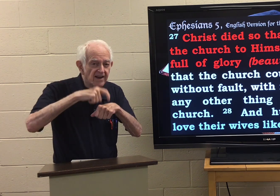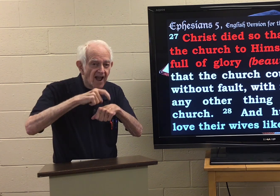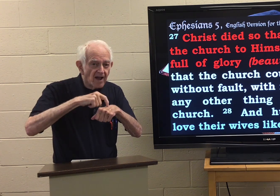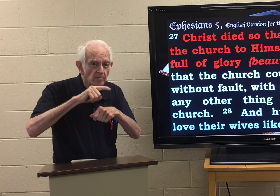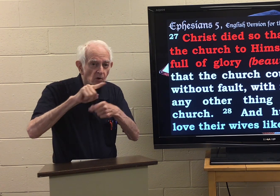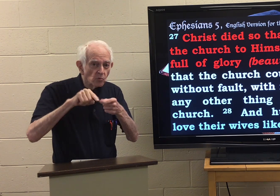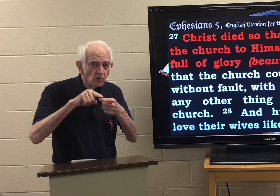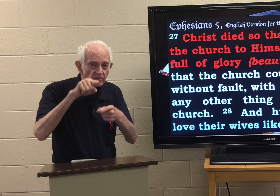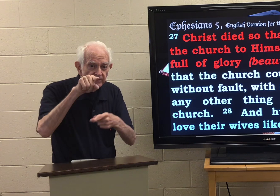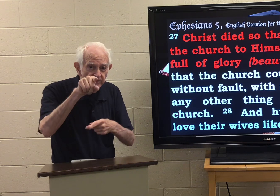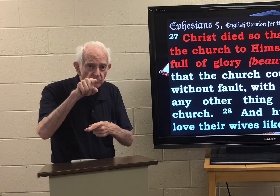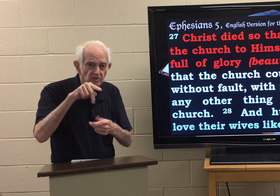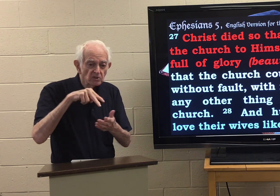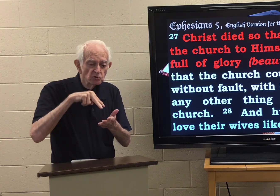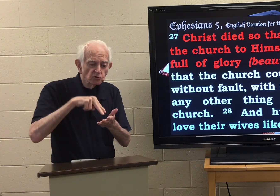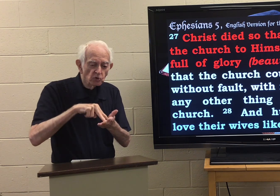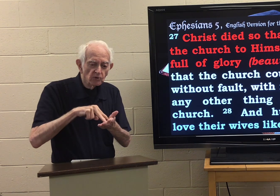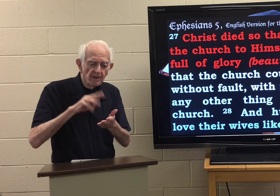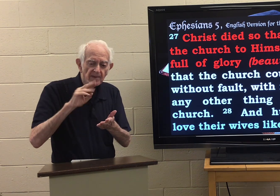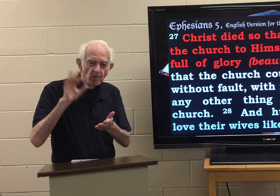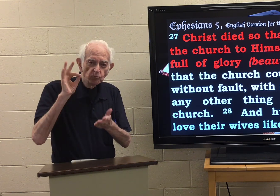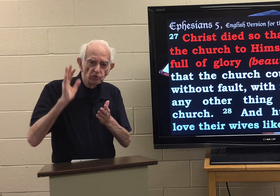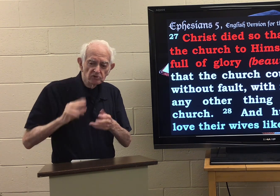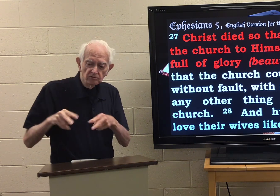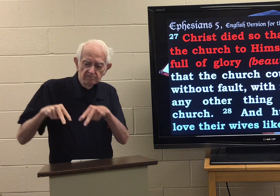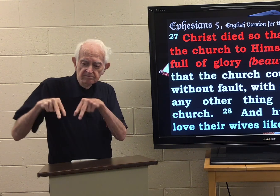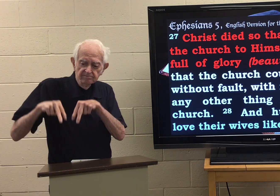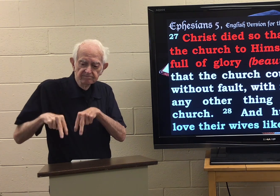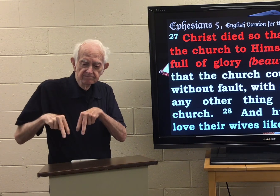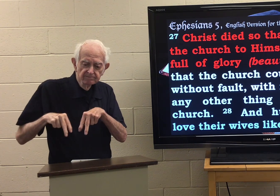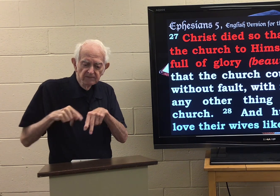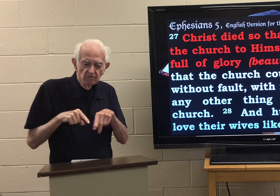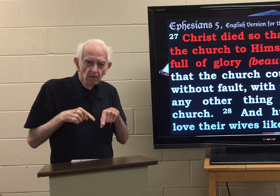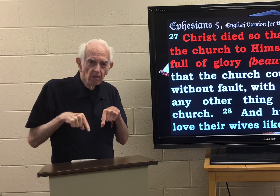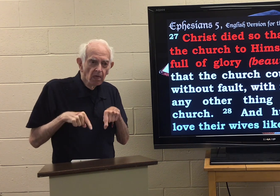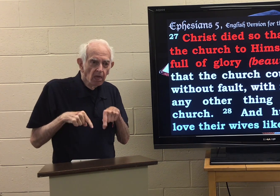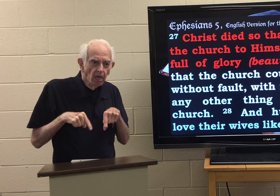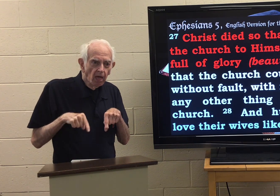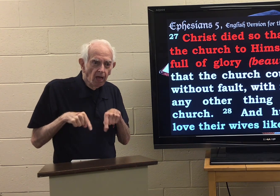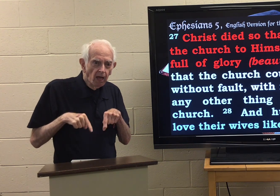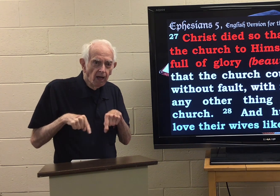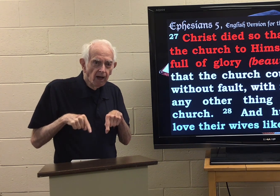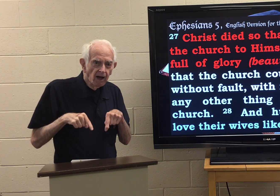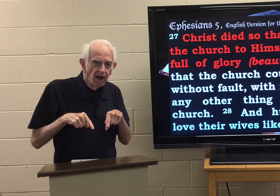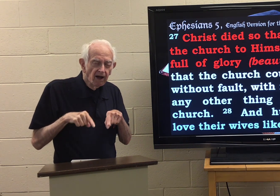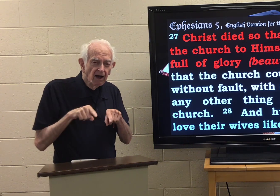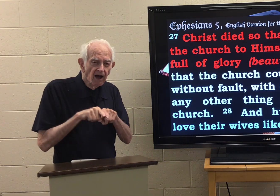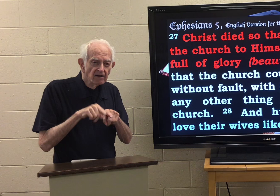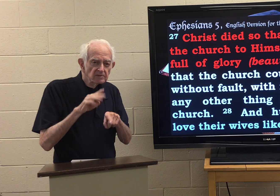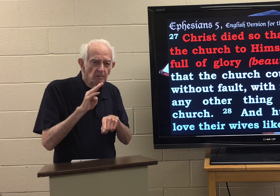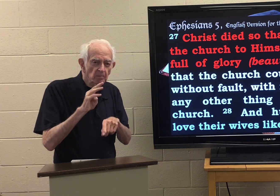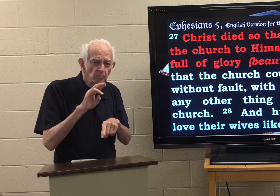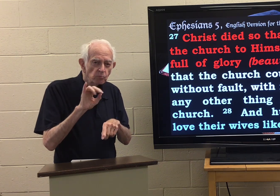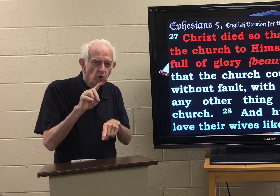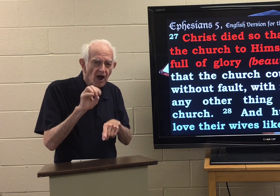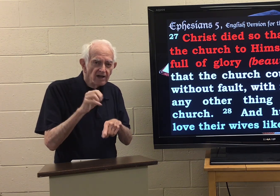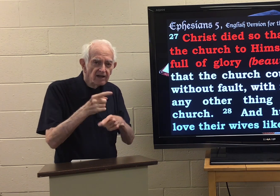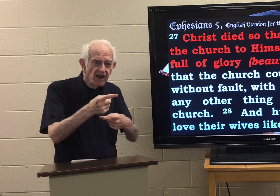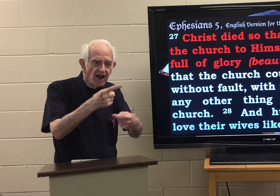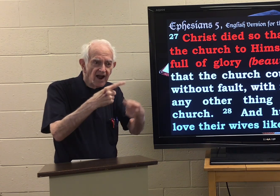remember the time when you stood by the preacher at the altar and you were nervous as